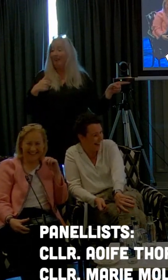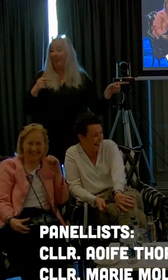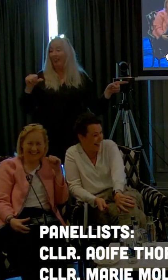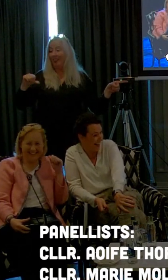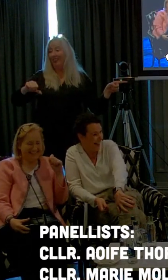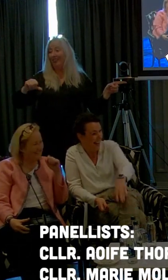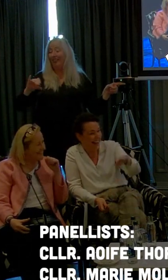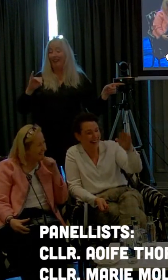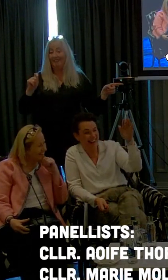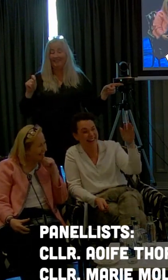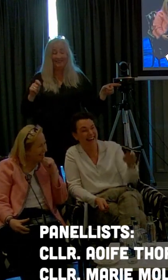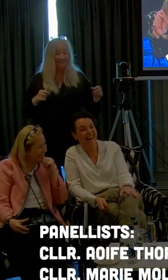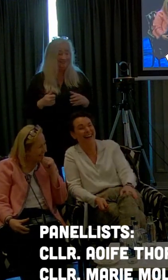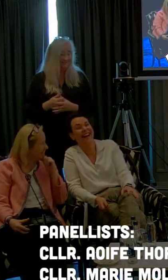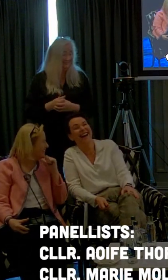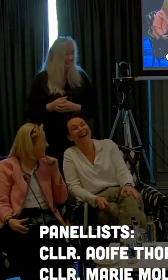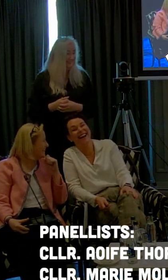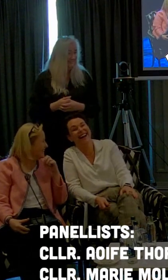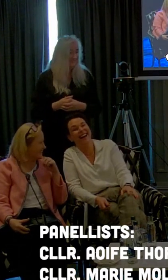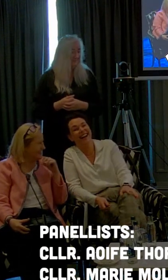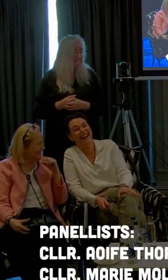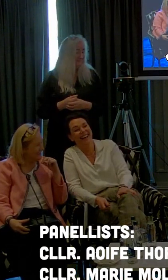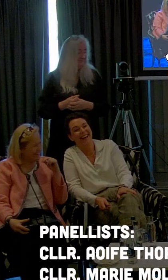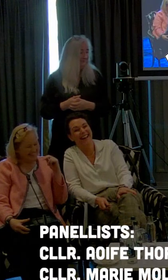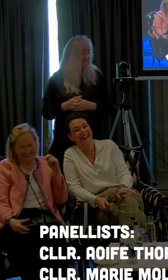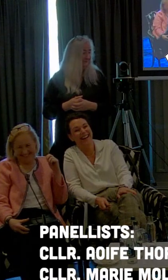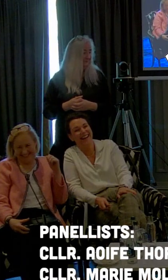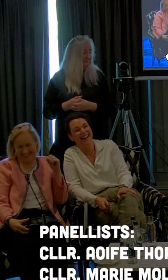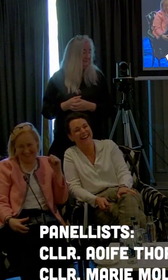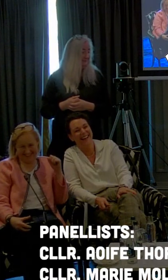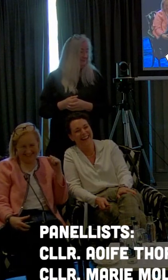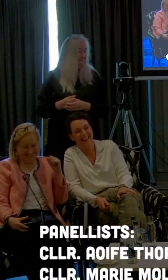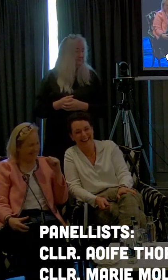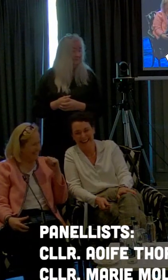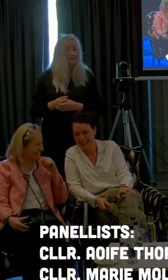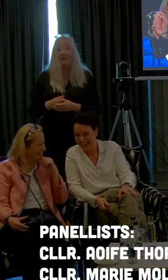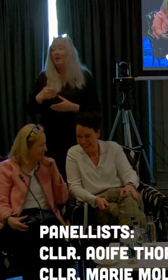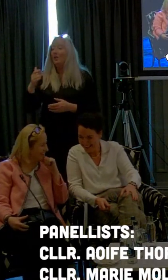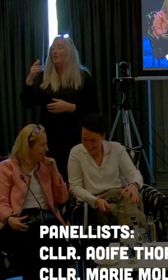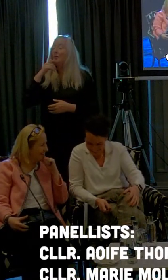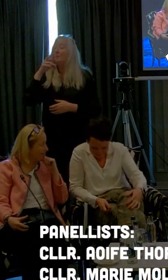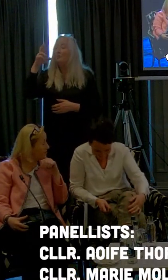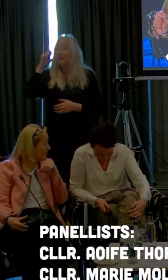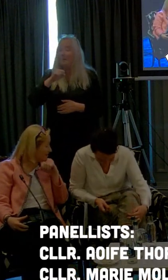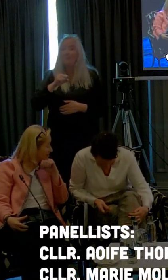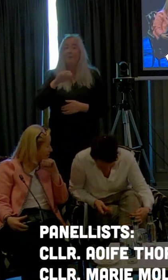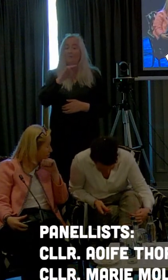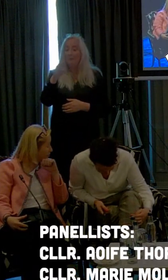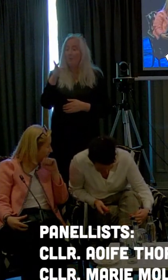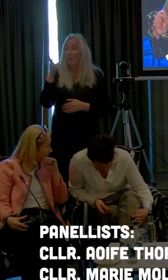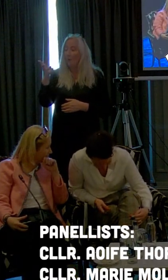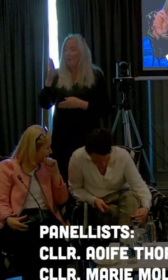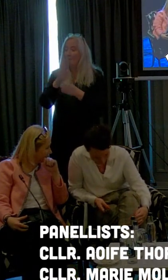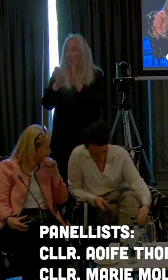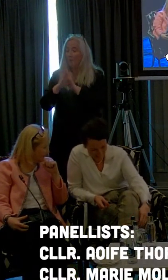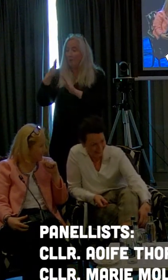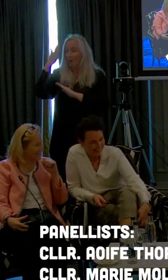of honesty. No, but I'm just saying that people would know you so much better. But, you